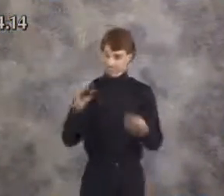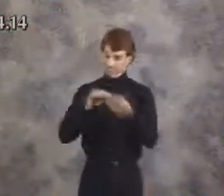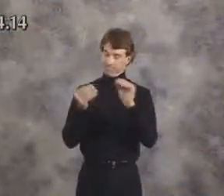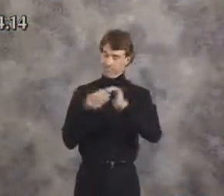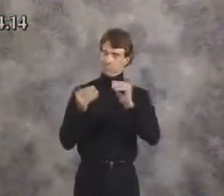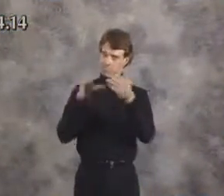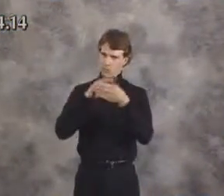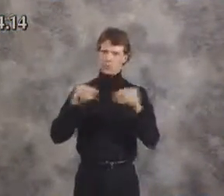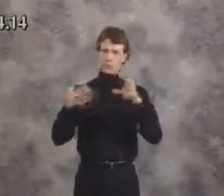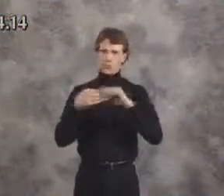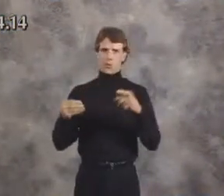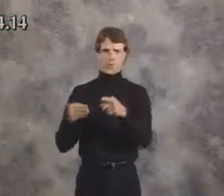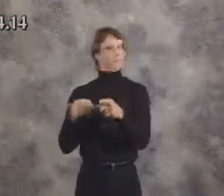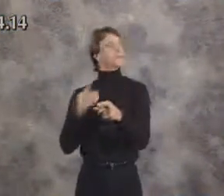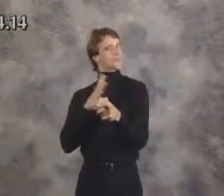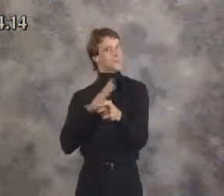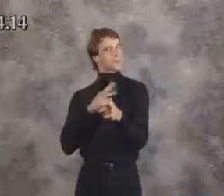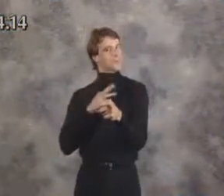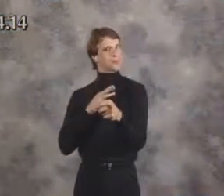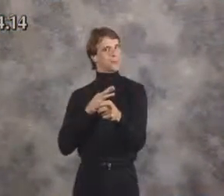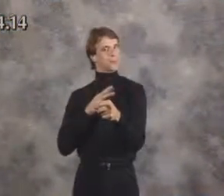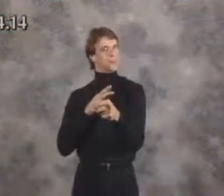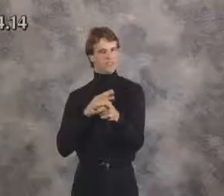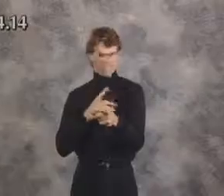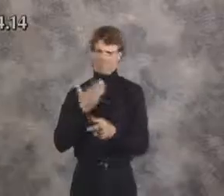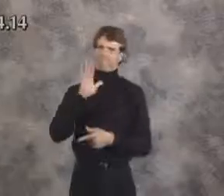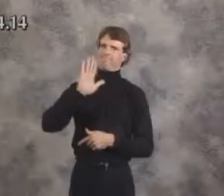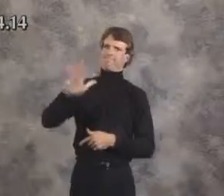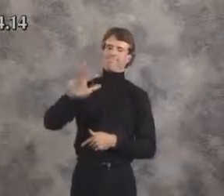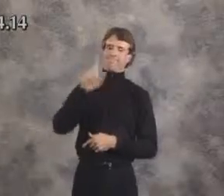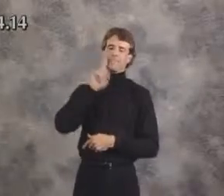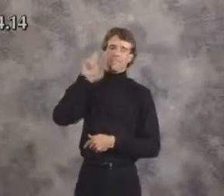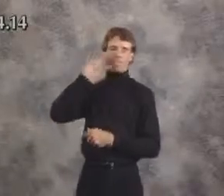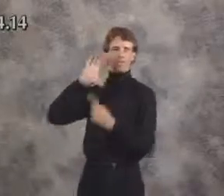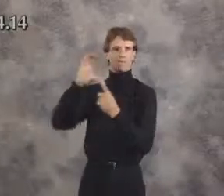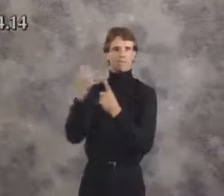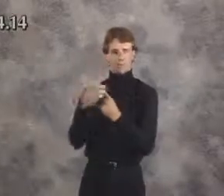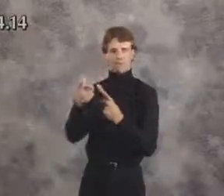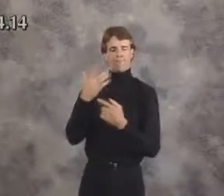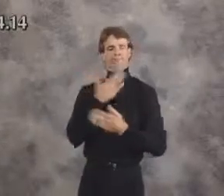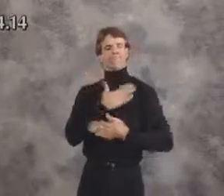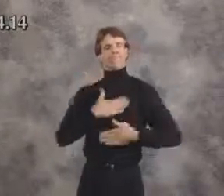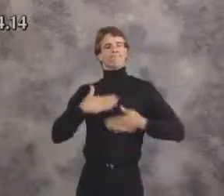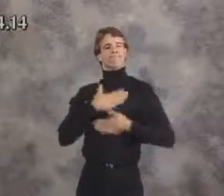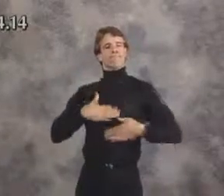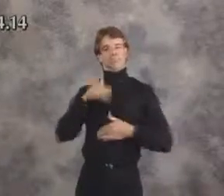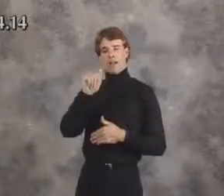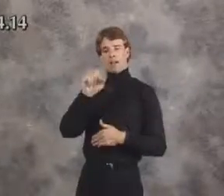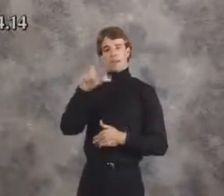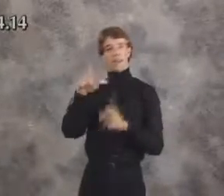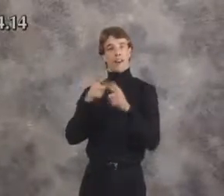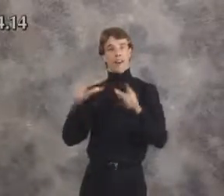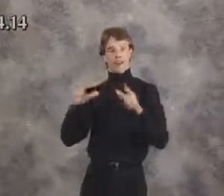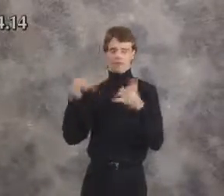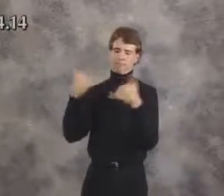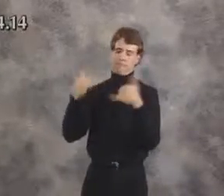Okay. Number stories are cool. They really reflect the deaf culture's enjoyment of